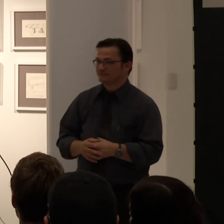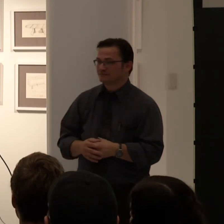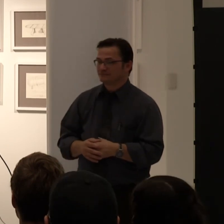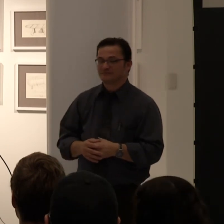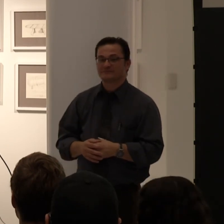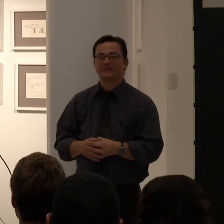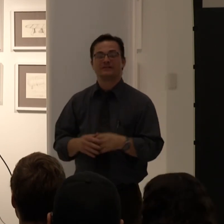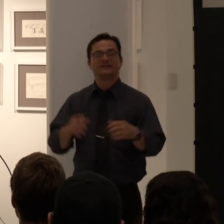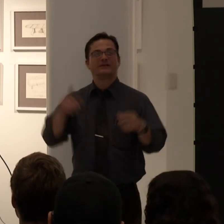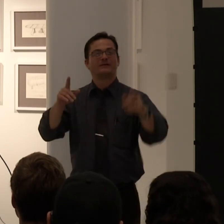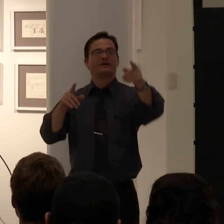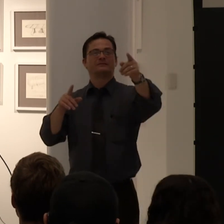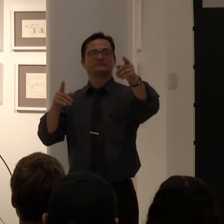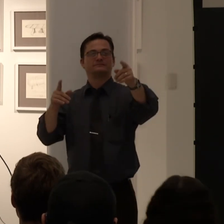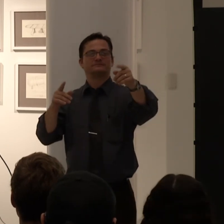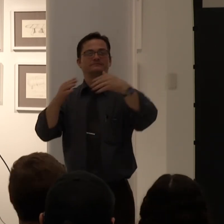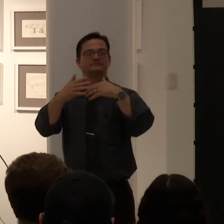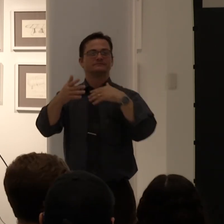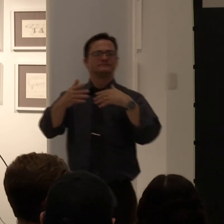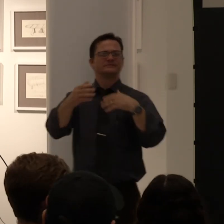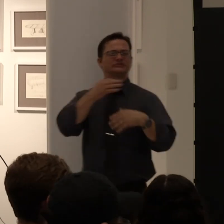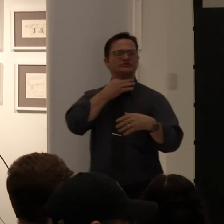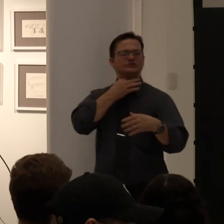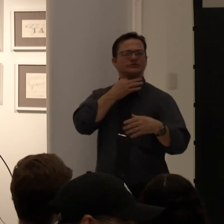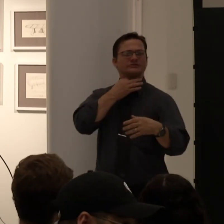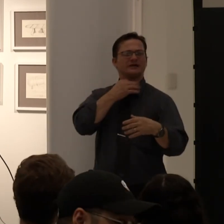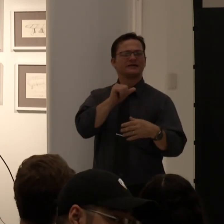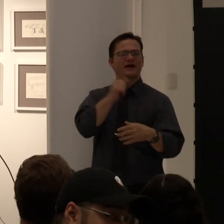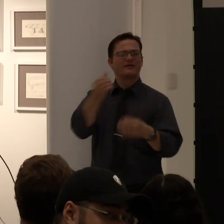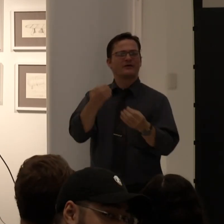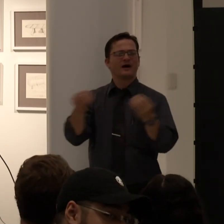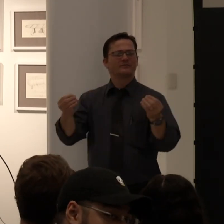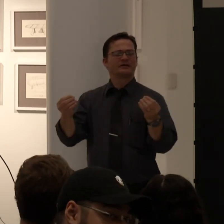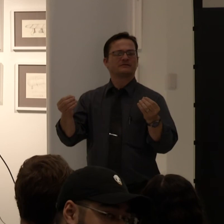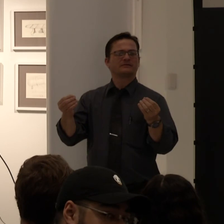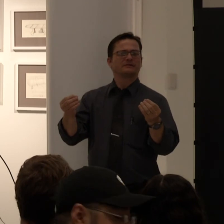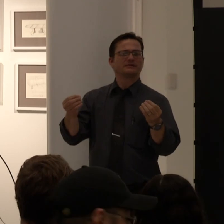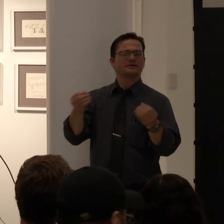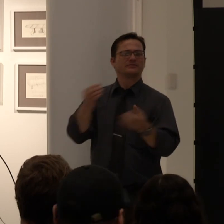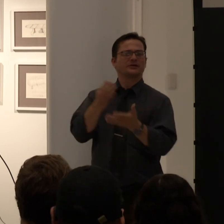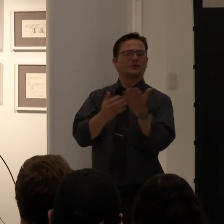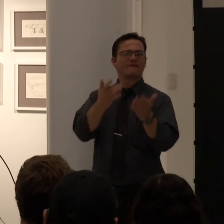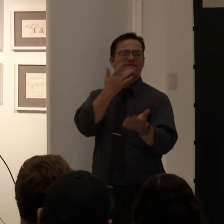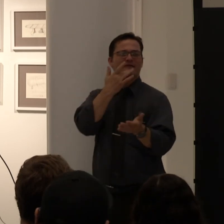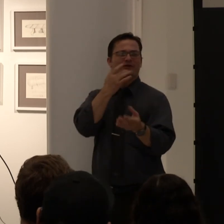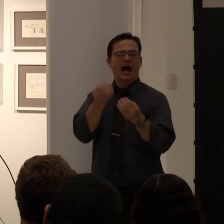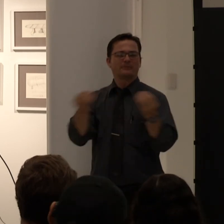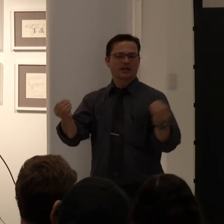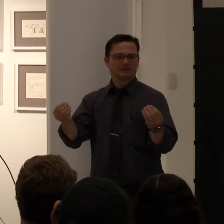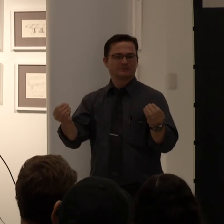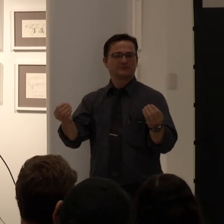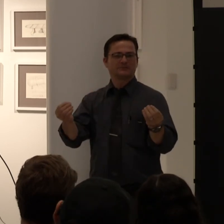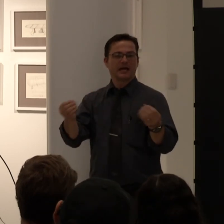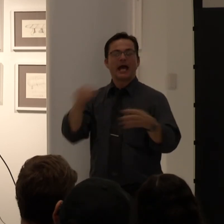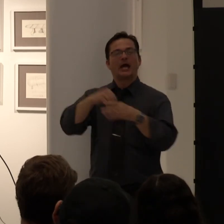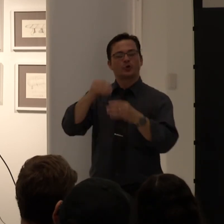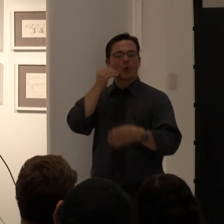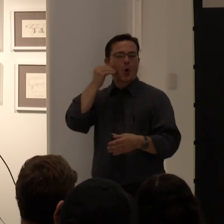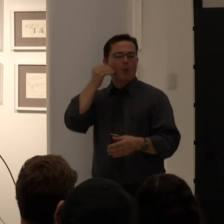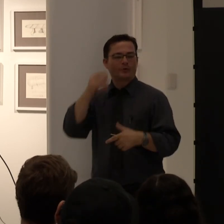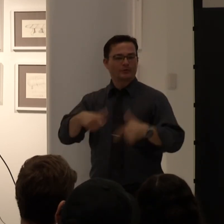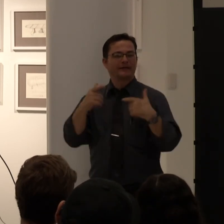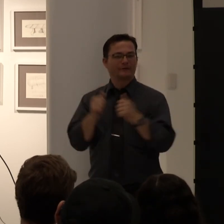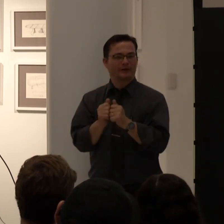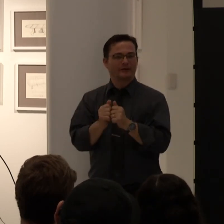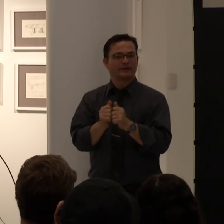I'm just curious about some of the other objects that you live with. What are some of your favorite objects in your home that you live with that you